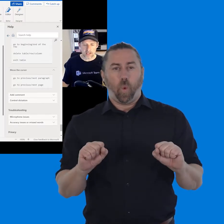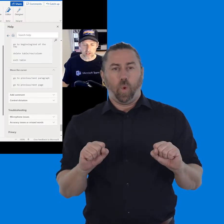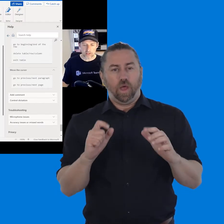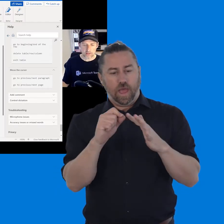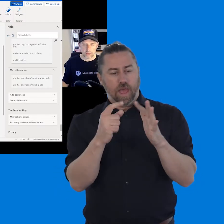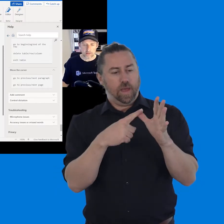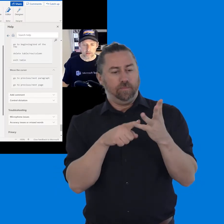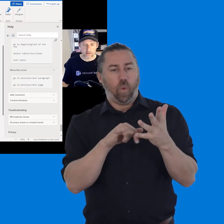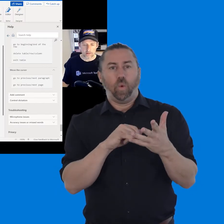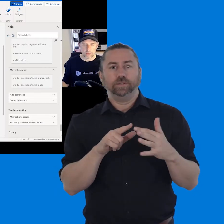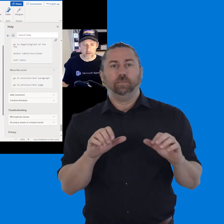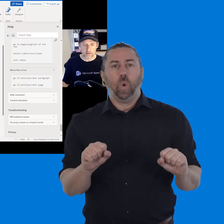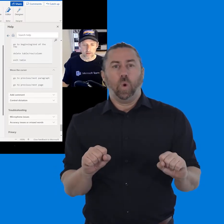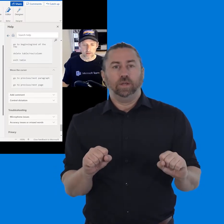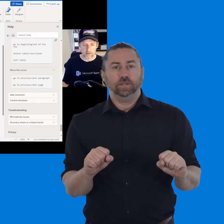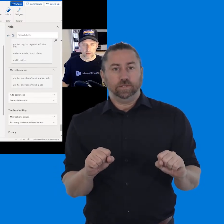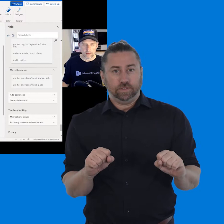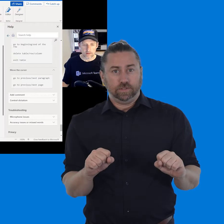Pause dictation.